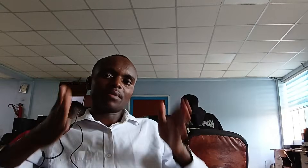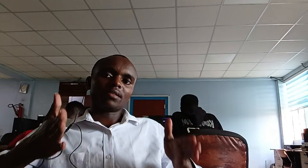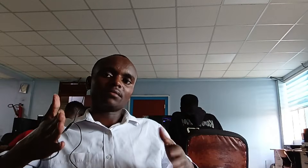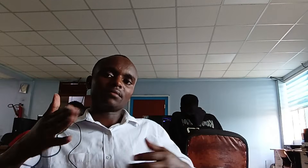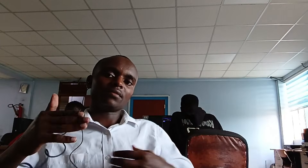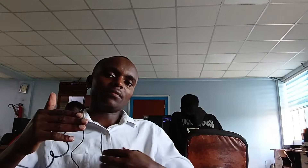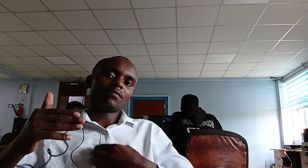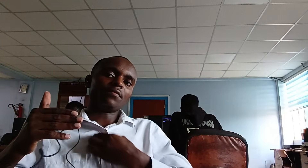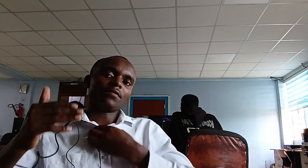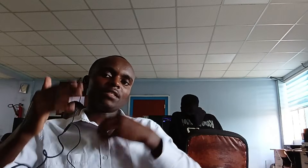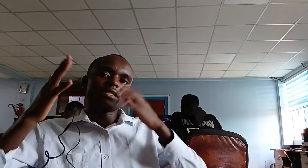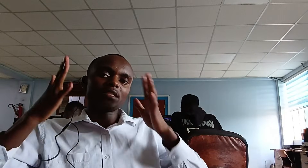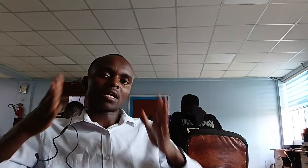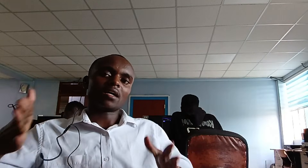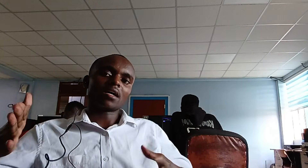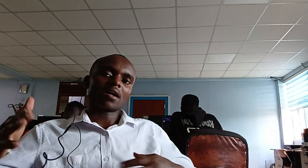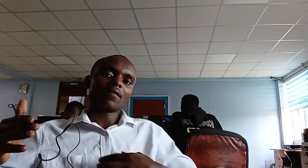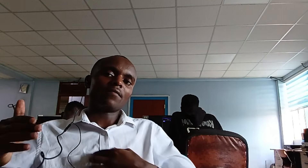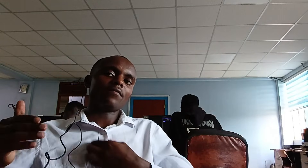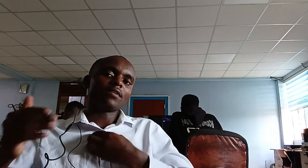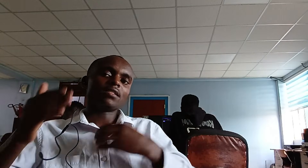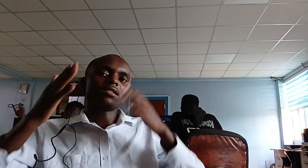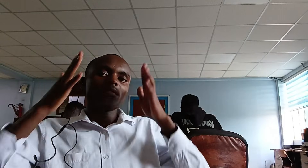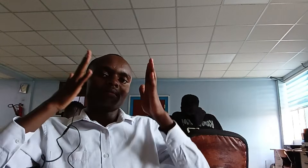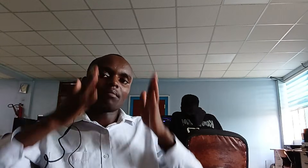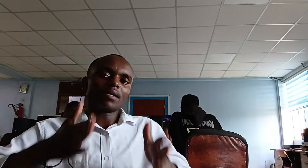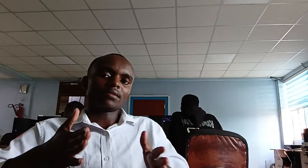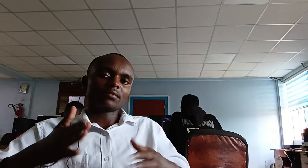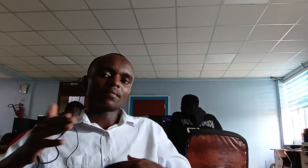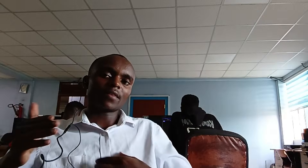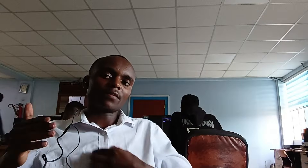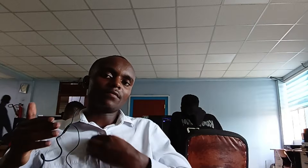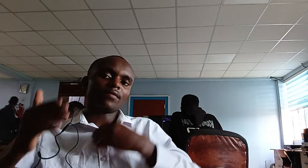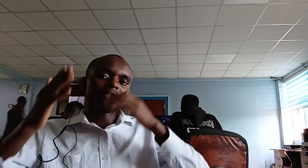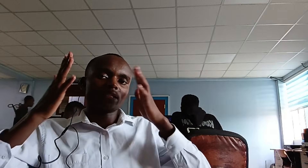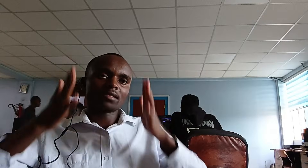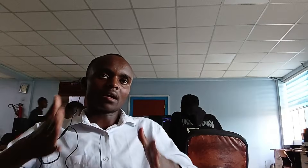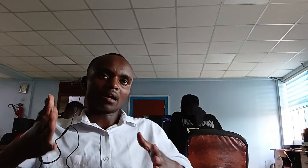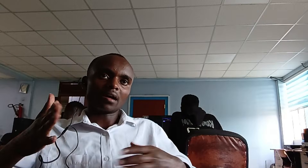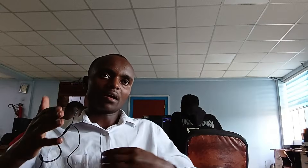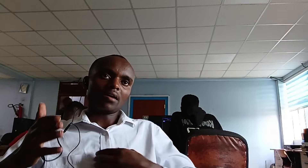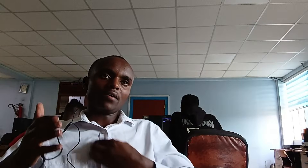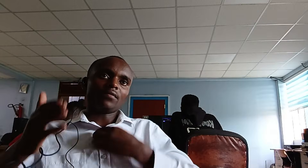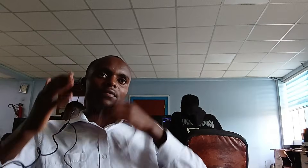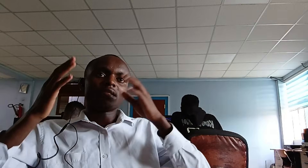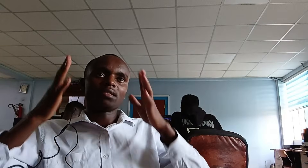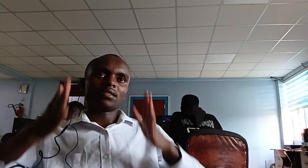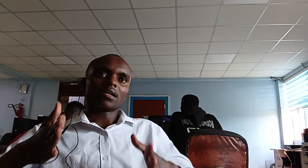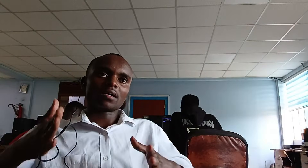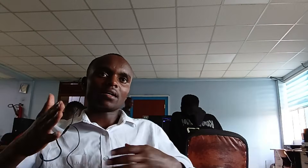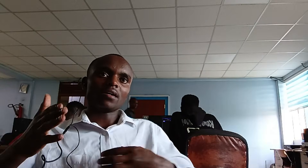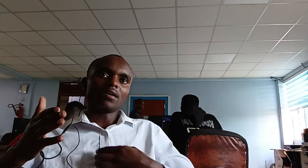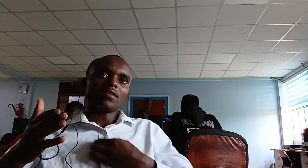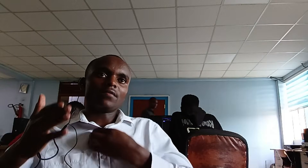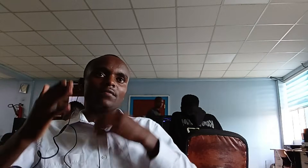person. Visitor, visit, person, visitor, visitor,